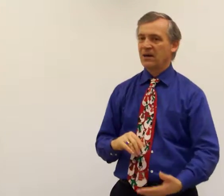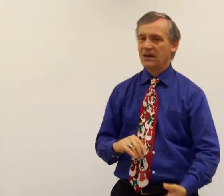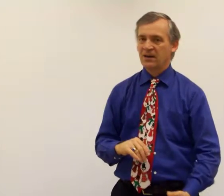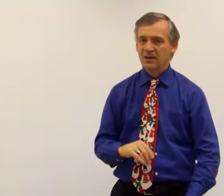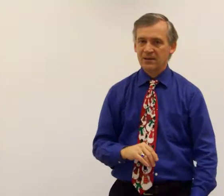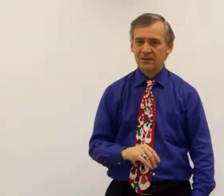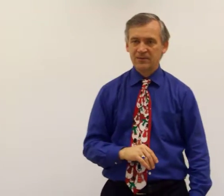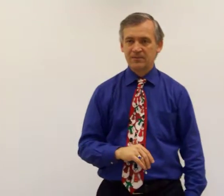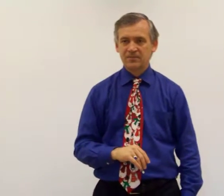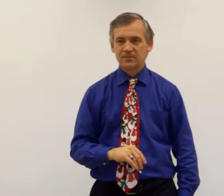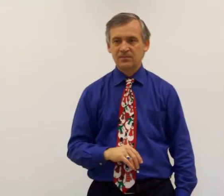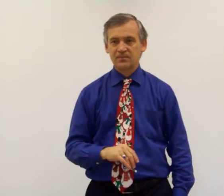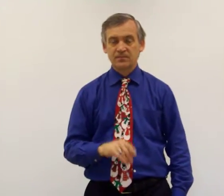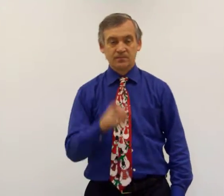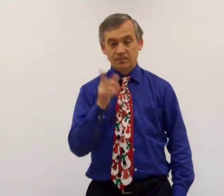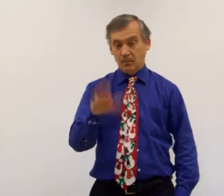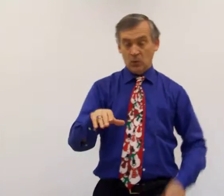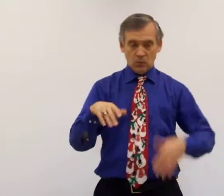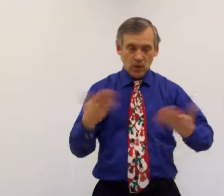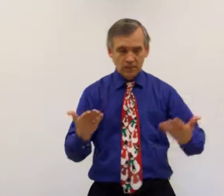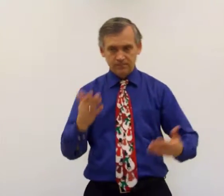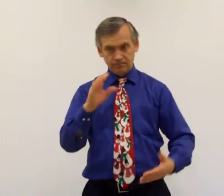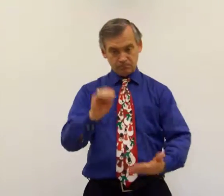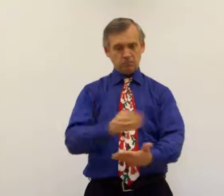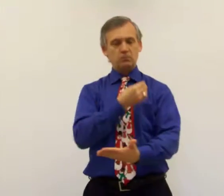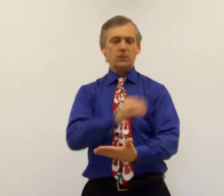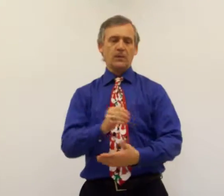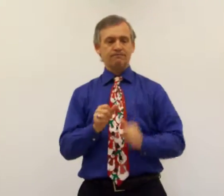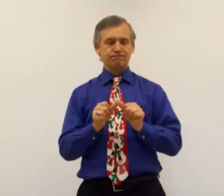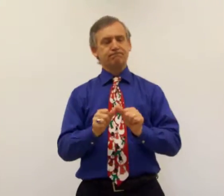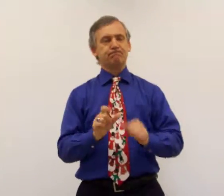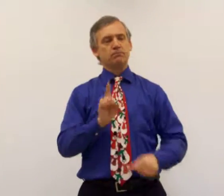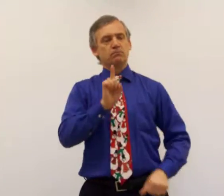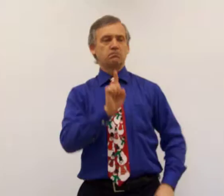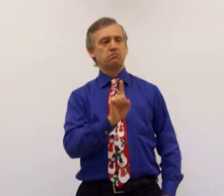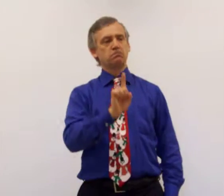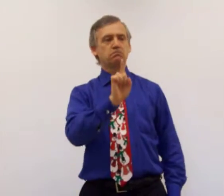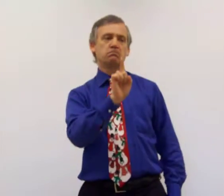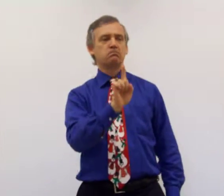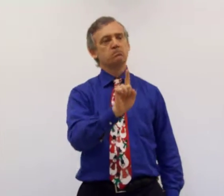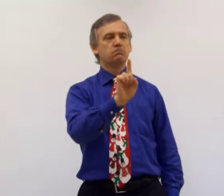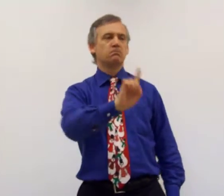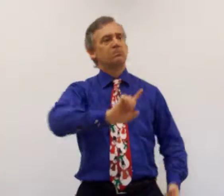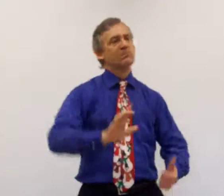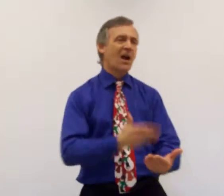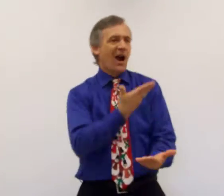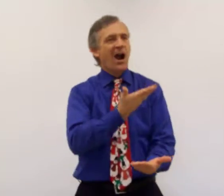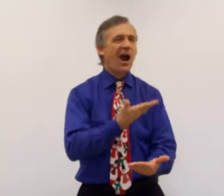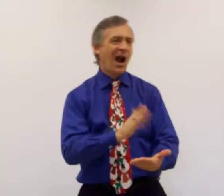The pillared hall of Hades opened before the hero's song.